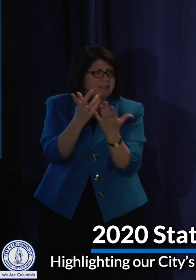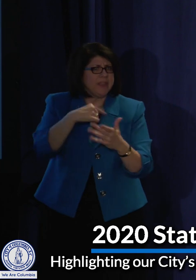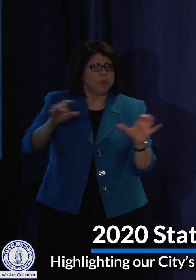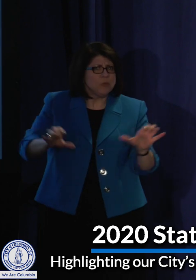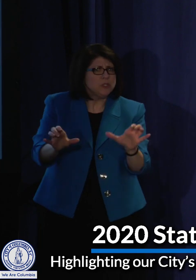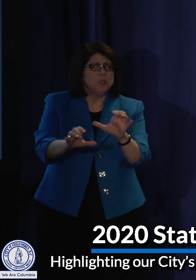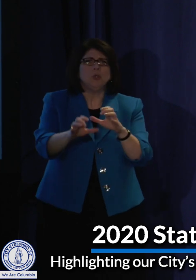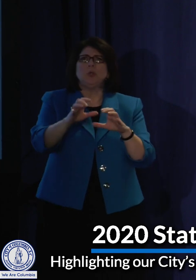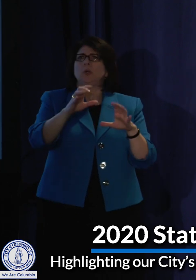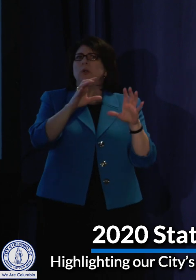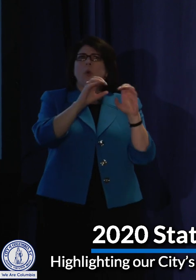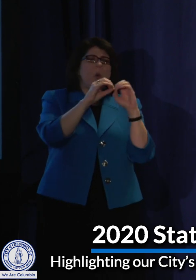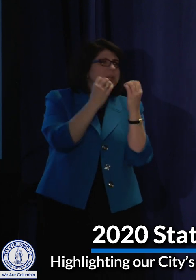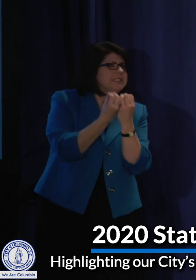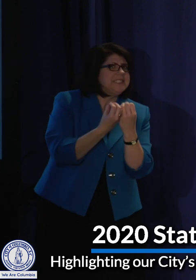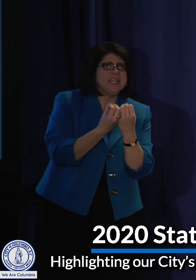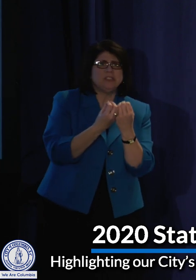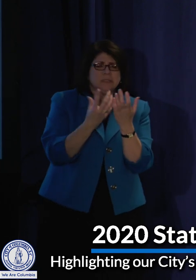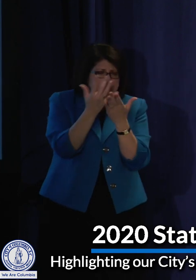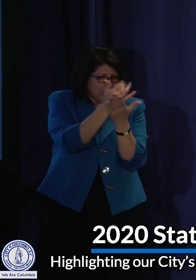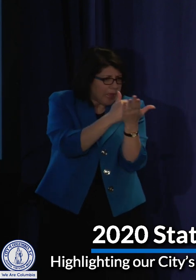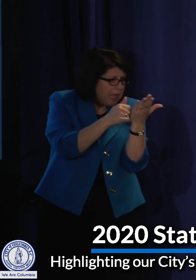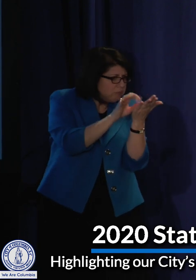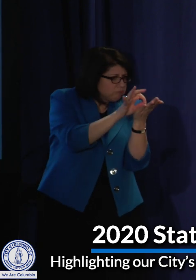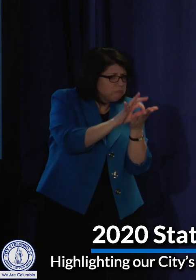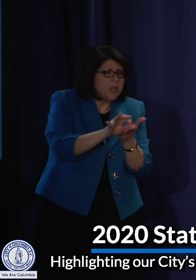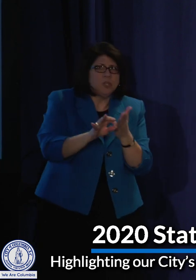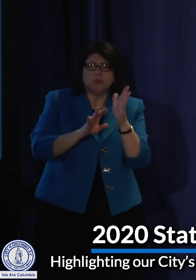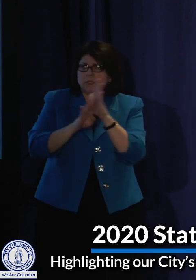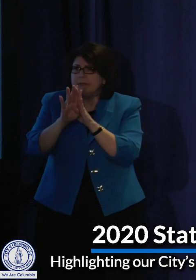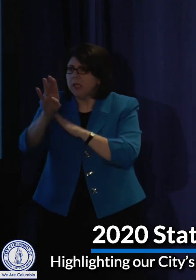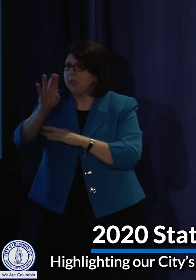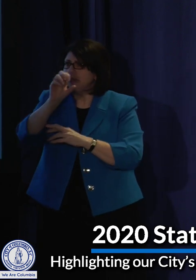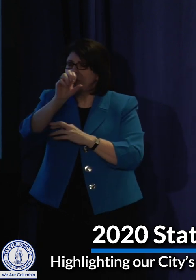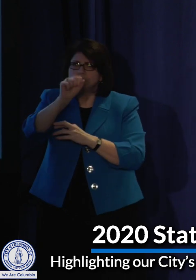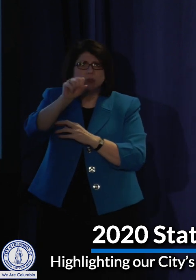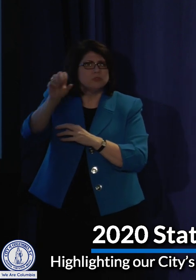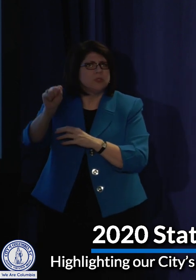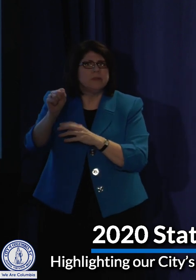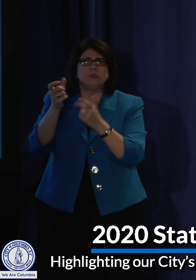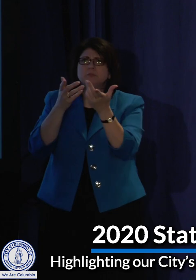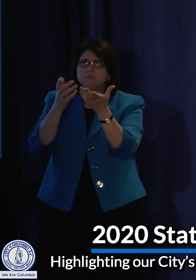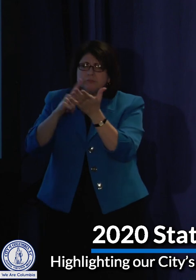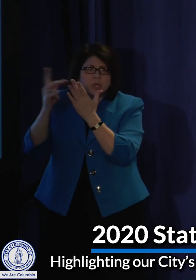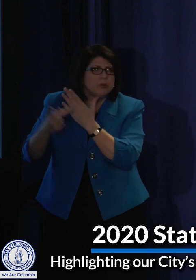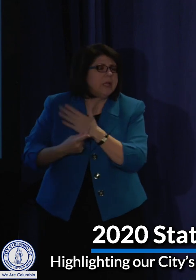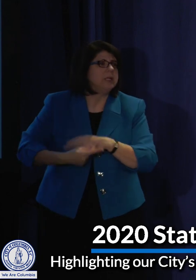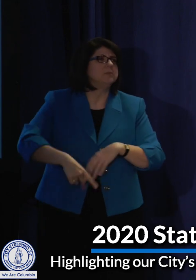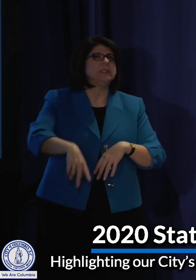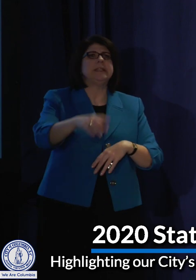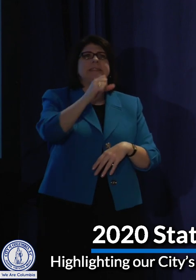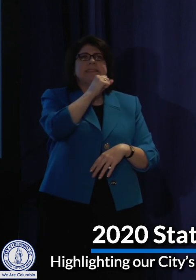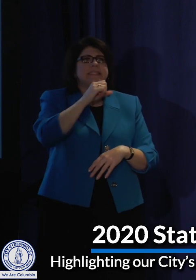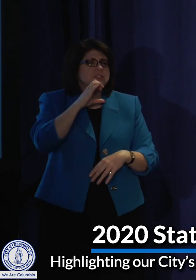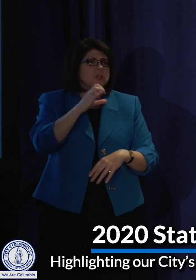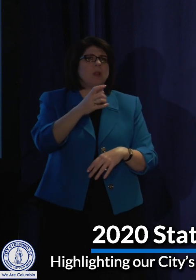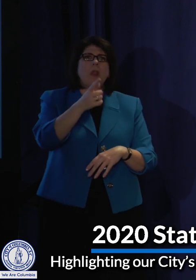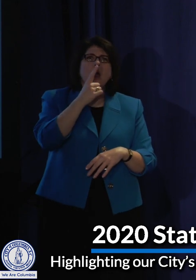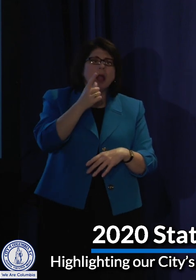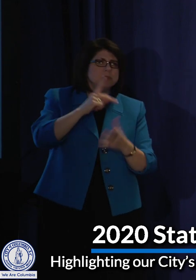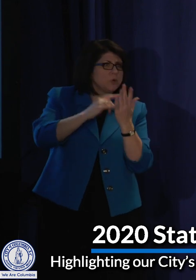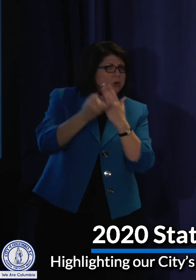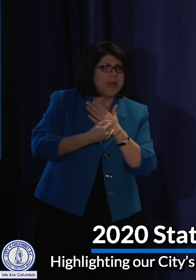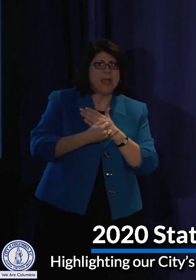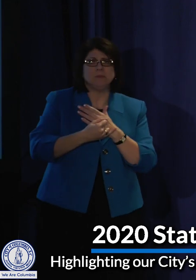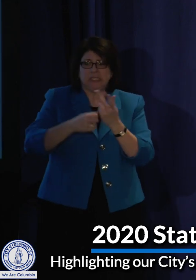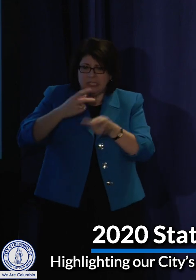Community organizations use census information to develop social service programs, community action projects, senior lunch programs, and child care